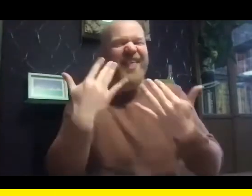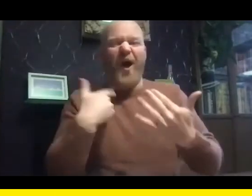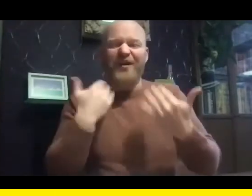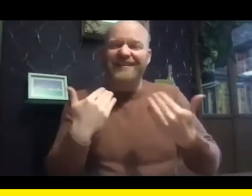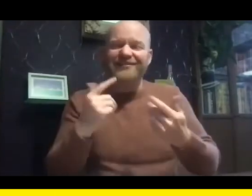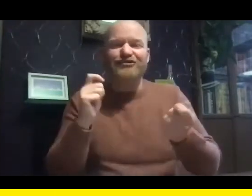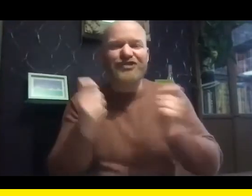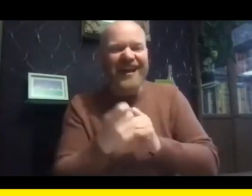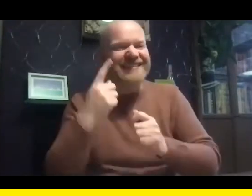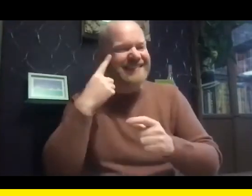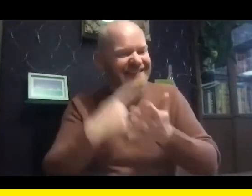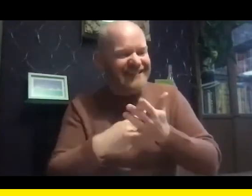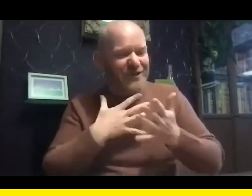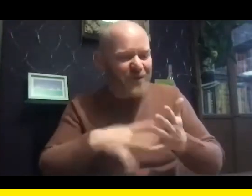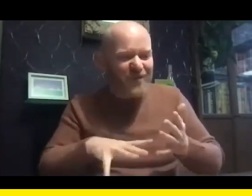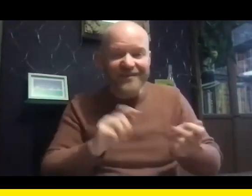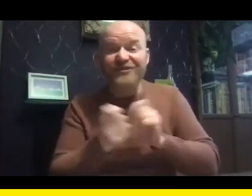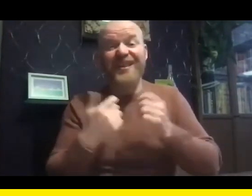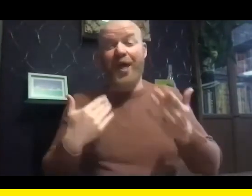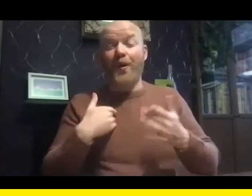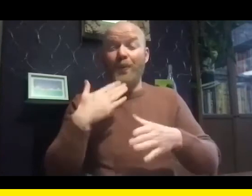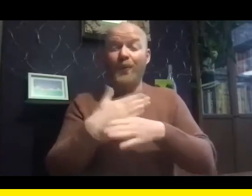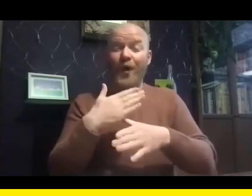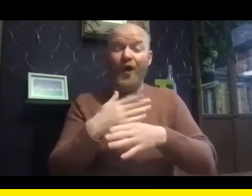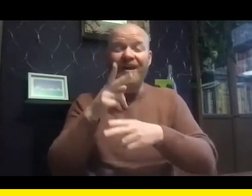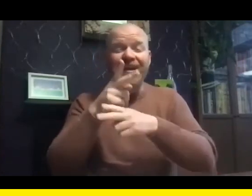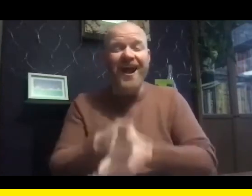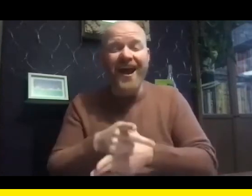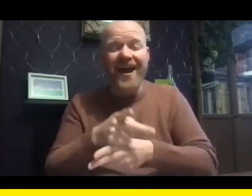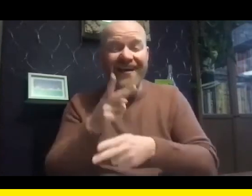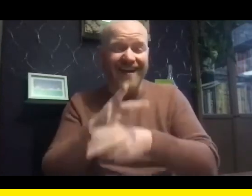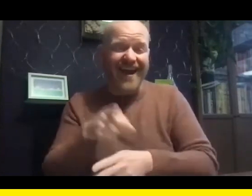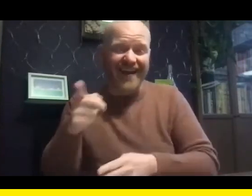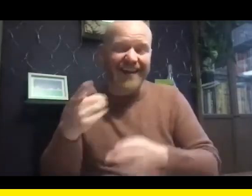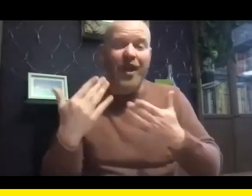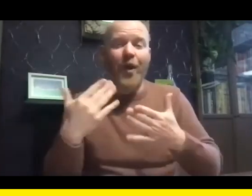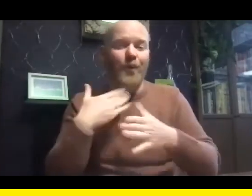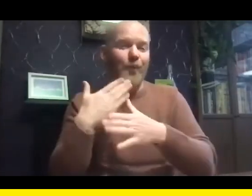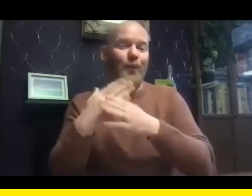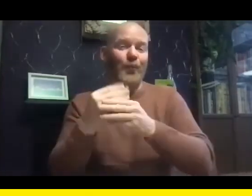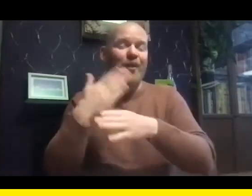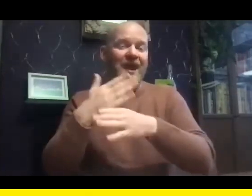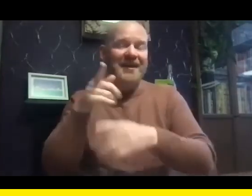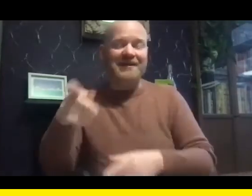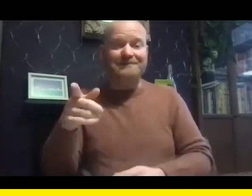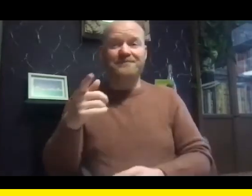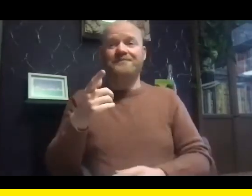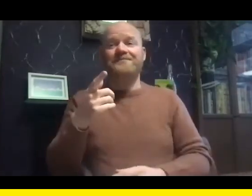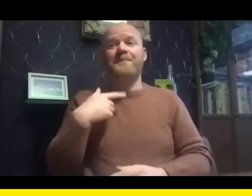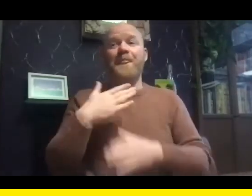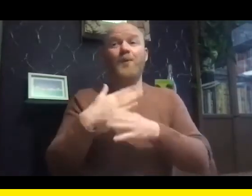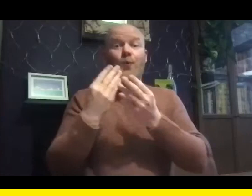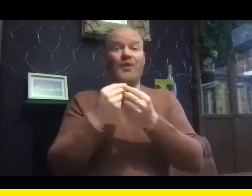years. It was 5 years, I think, I worked at the deaf school. And I made a decision, I wanted to do something different again. So now I've